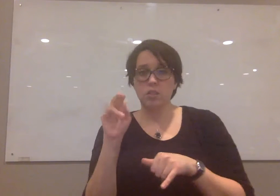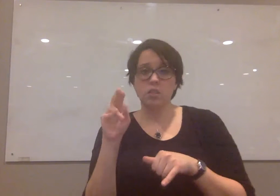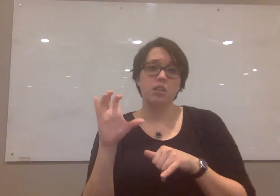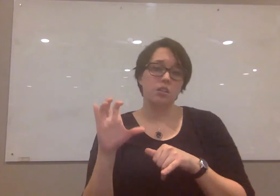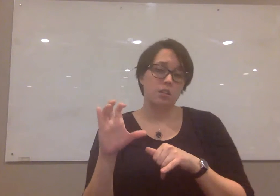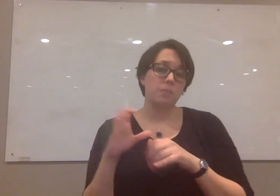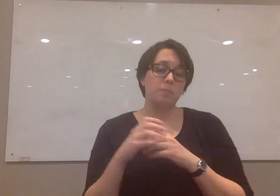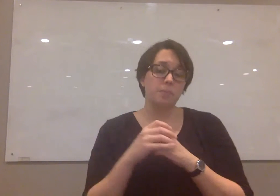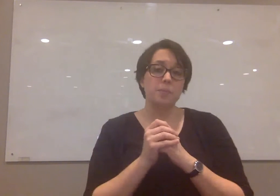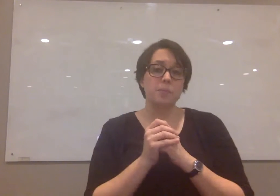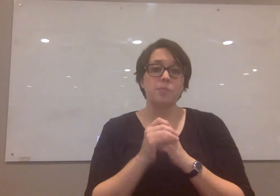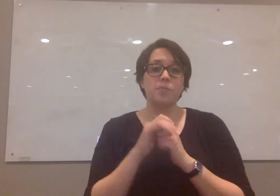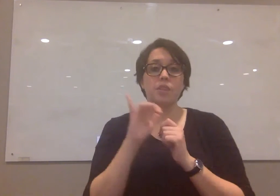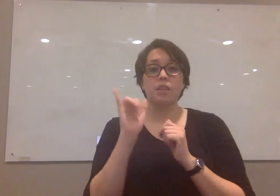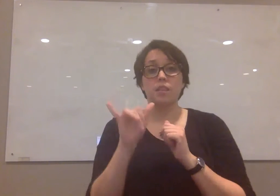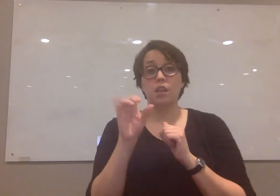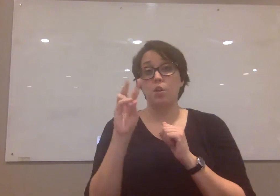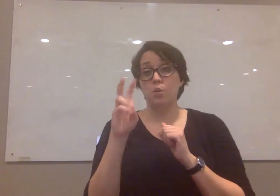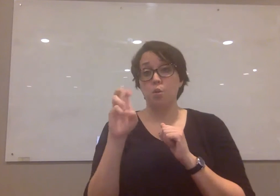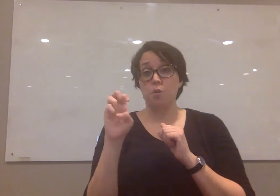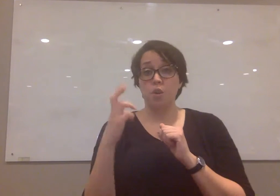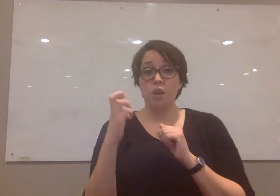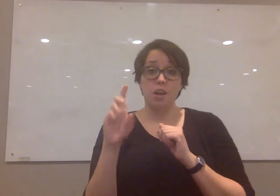is, well, it's up to like thousands of cycles now.